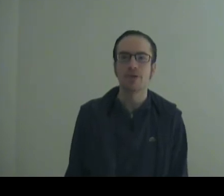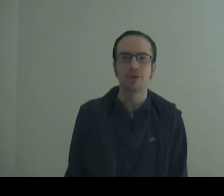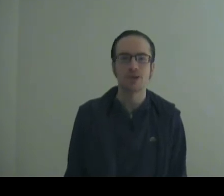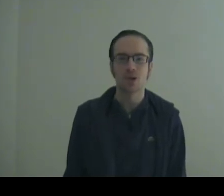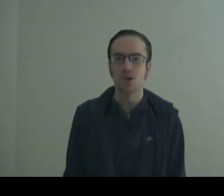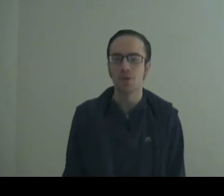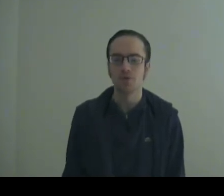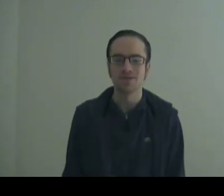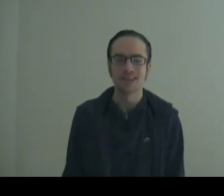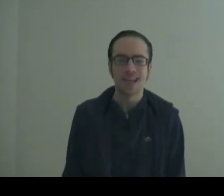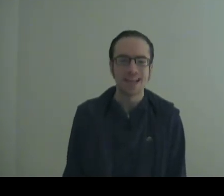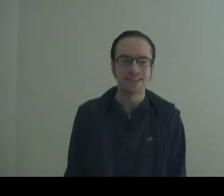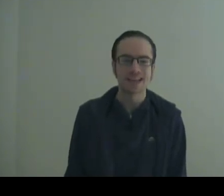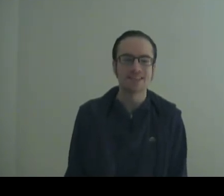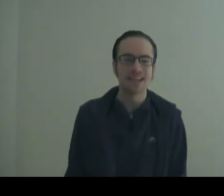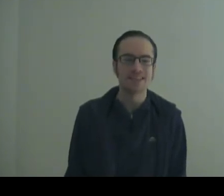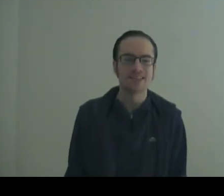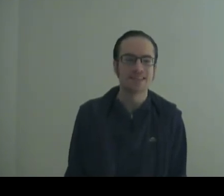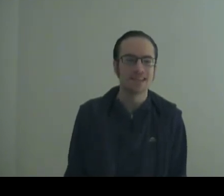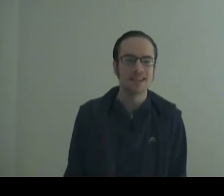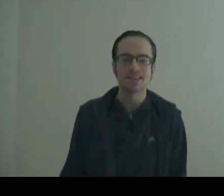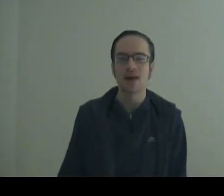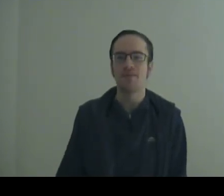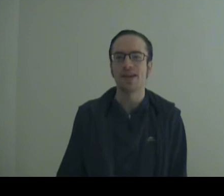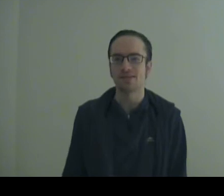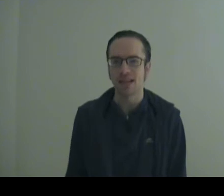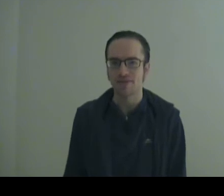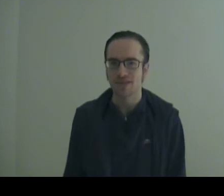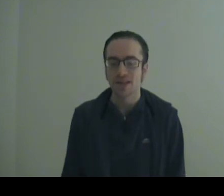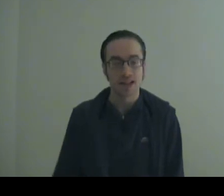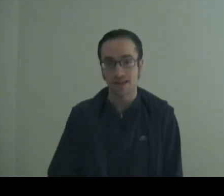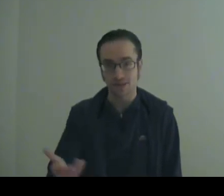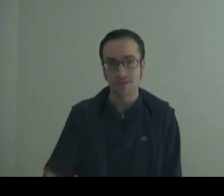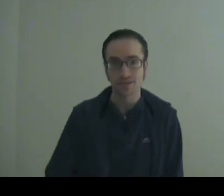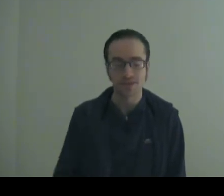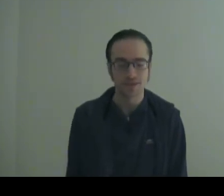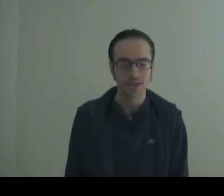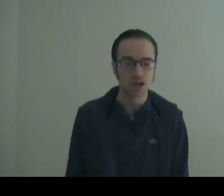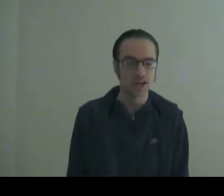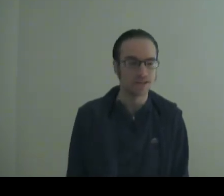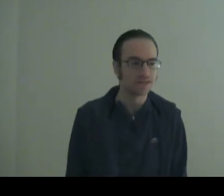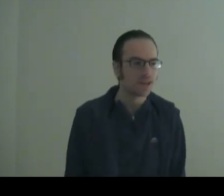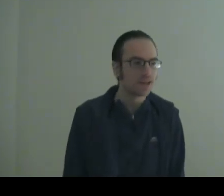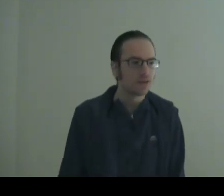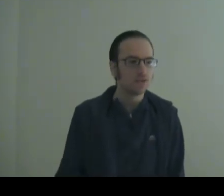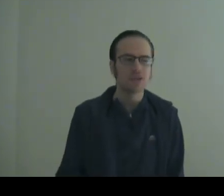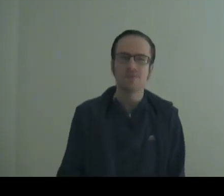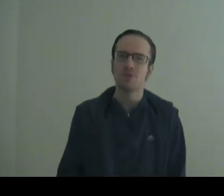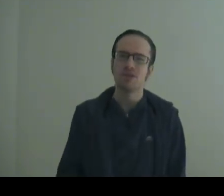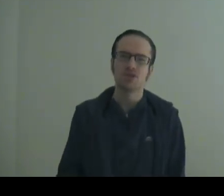the clones? It's like it doesn't have fail safes. Like the guns. Who doesn't put a